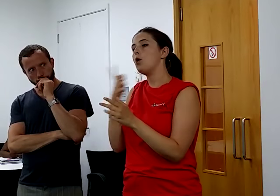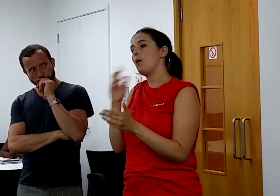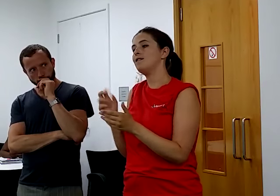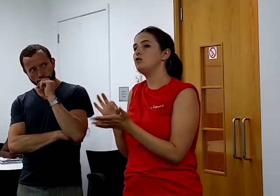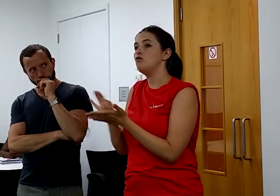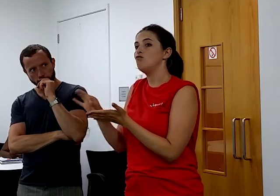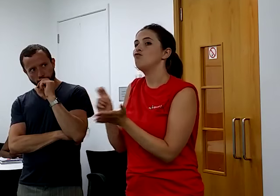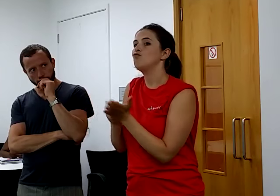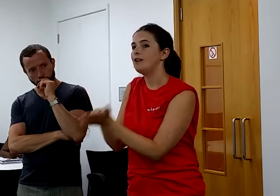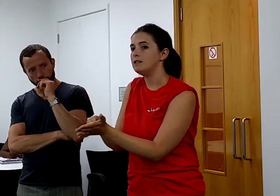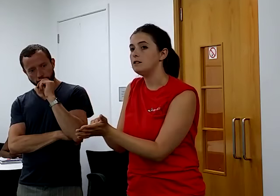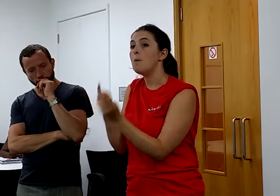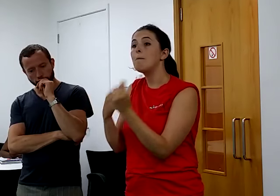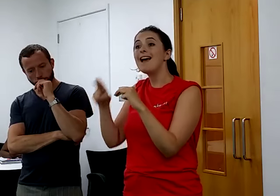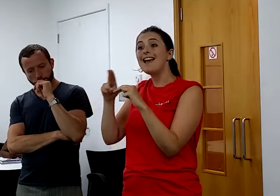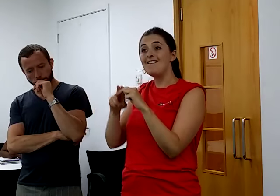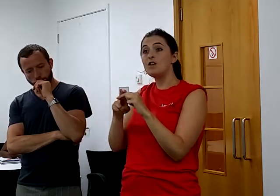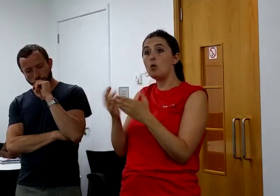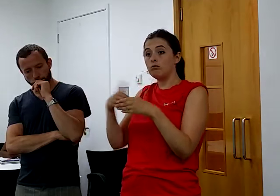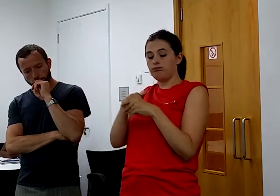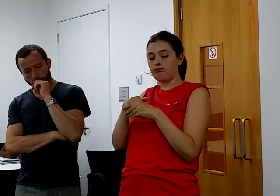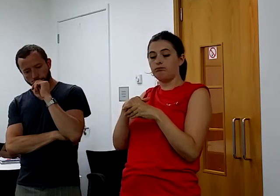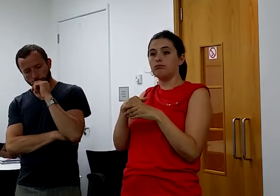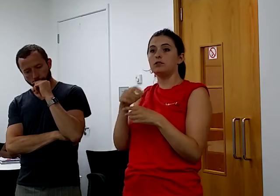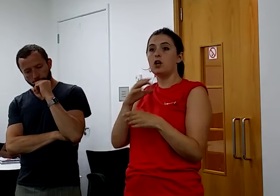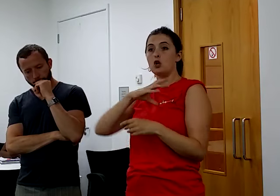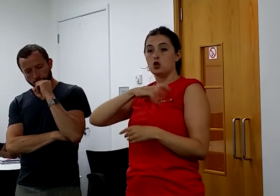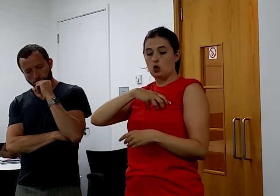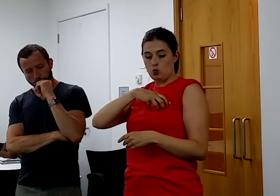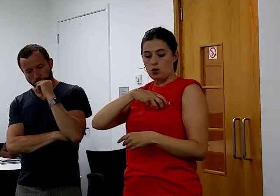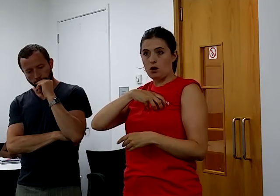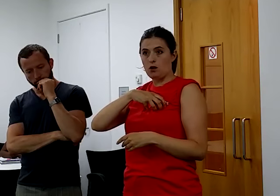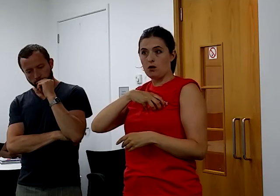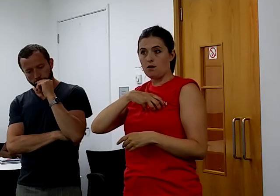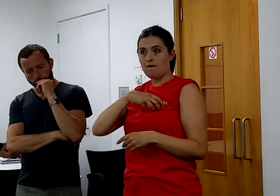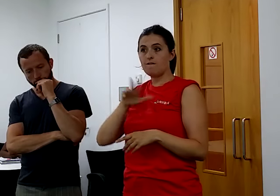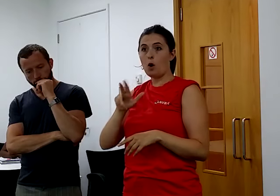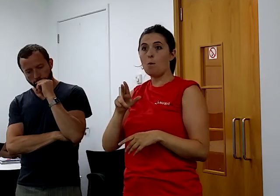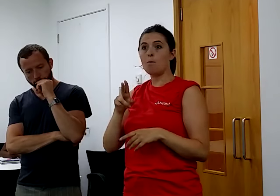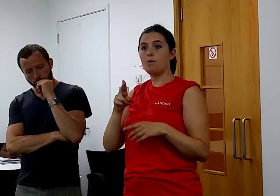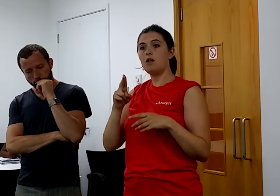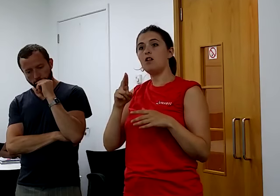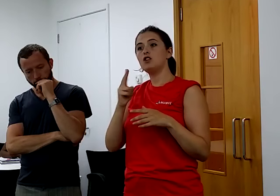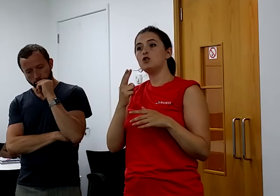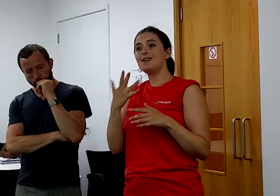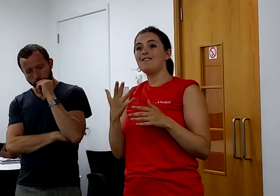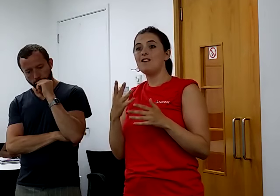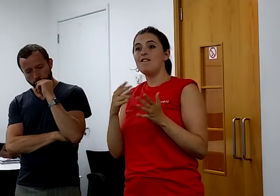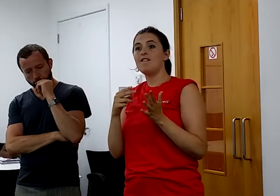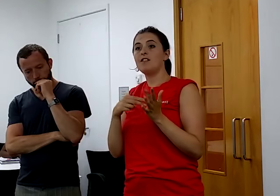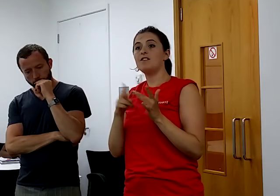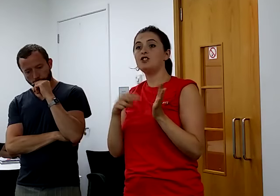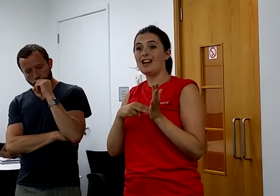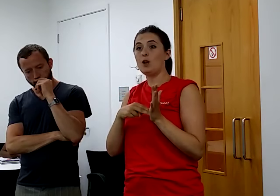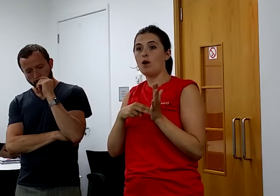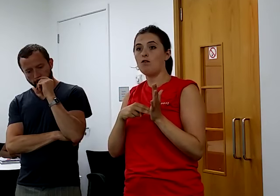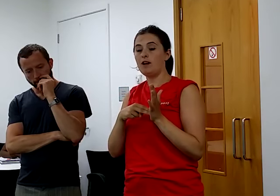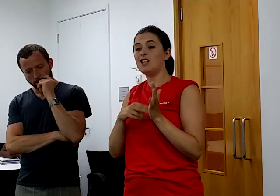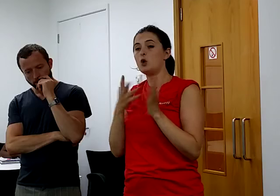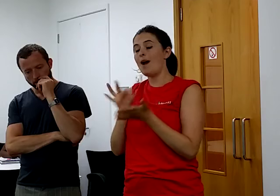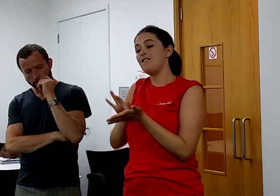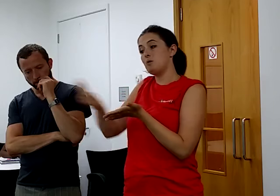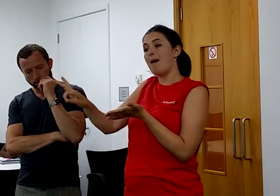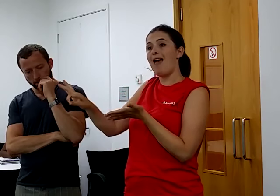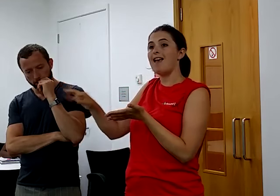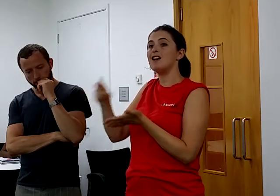after the from the 13th of January onwards, you've got to pay £25, and you've only got till tomorrow till 5